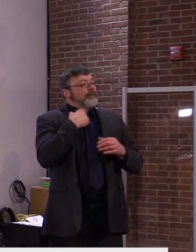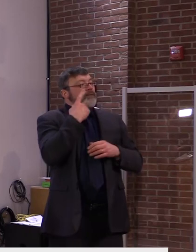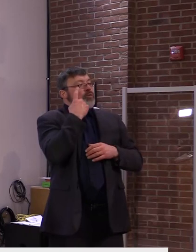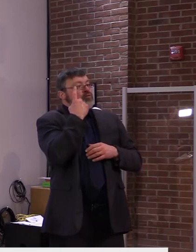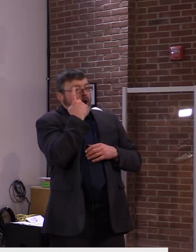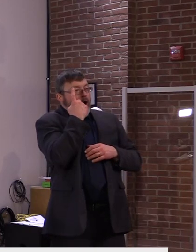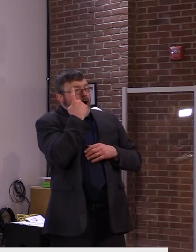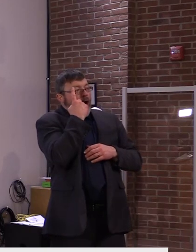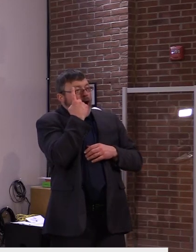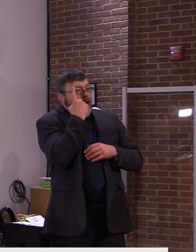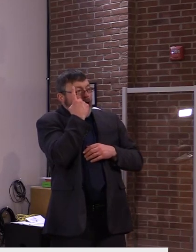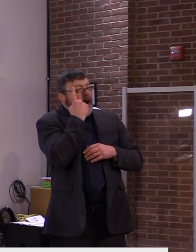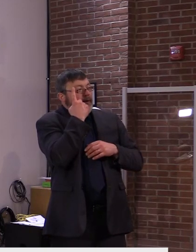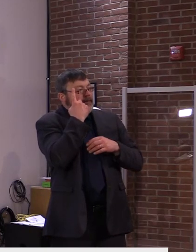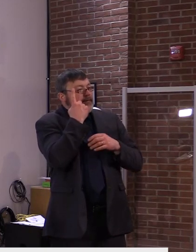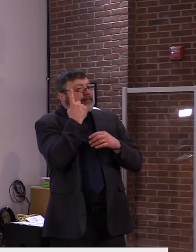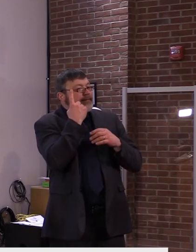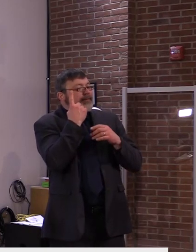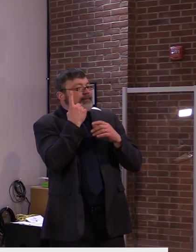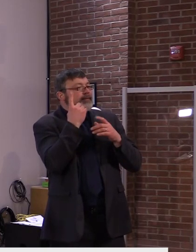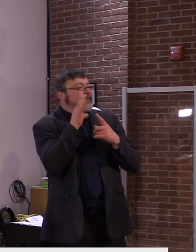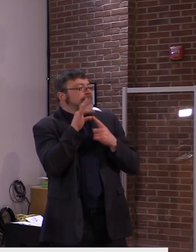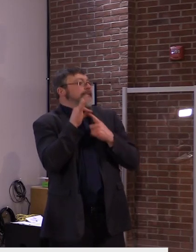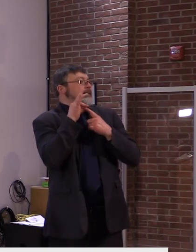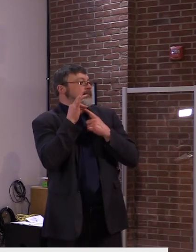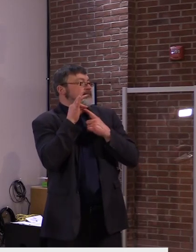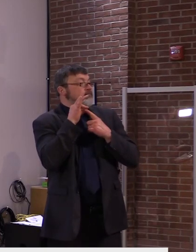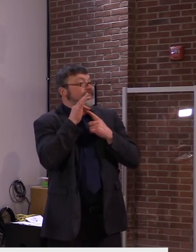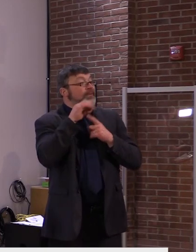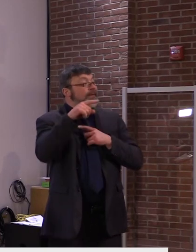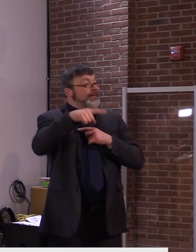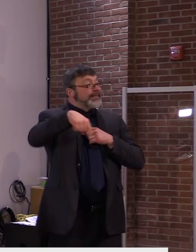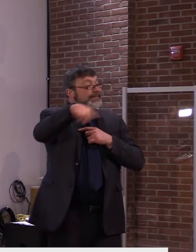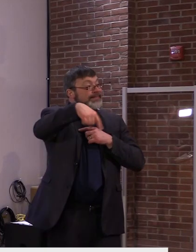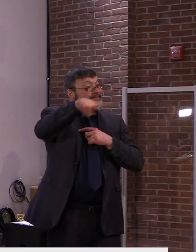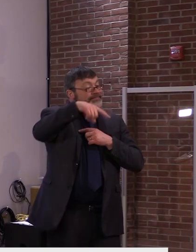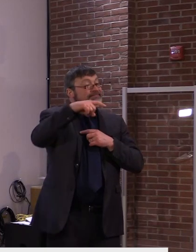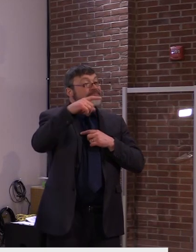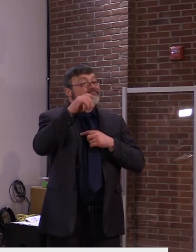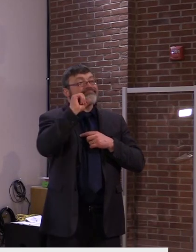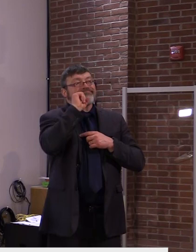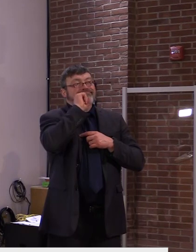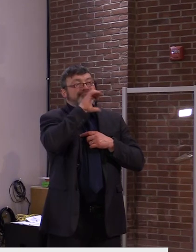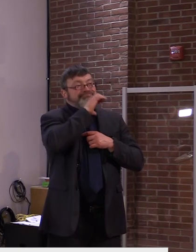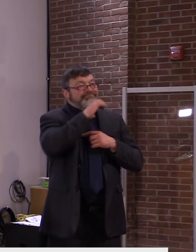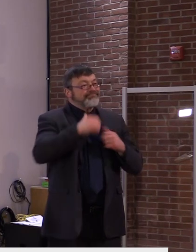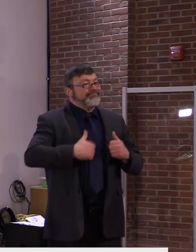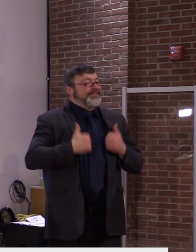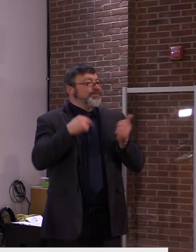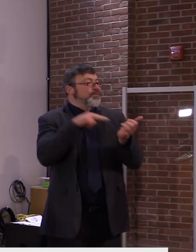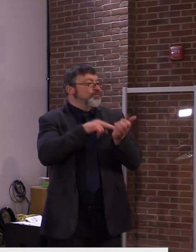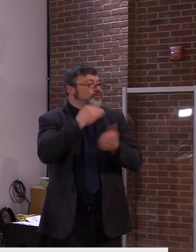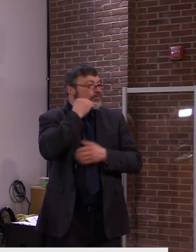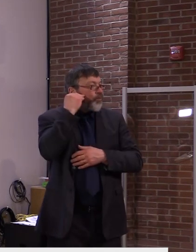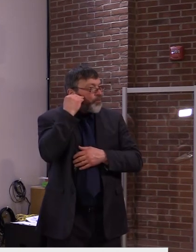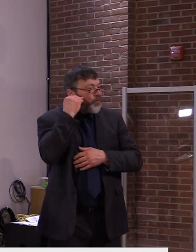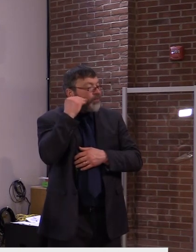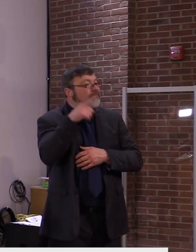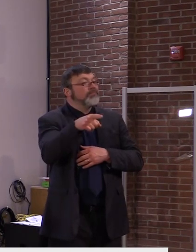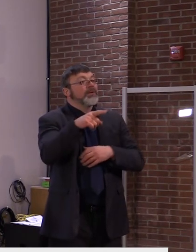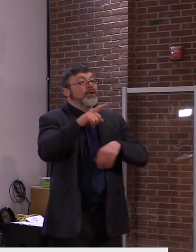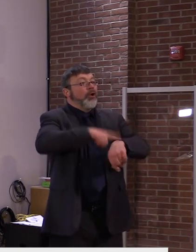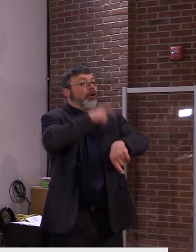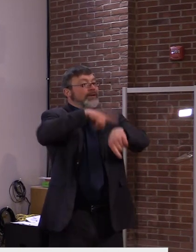settings. They still need to quarantine. I can share today that Vermont will follow this new guidance about